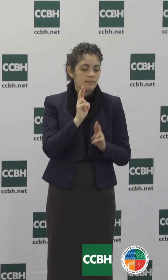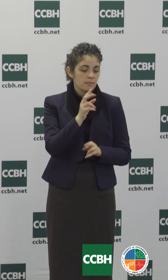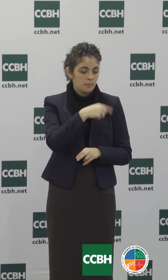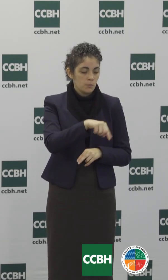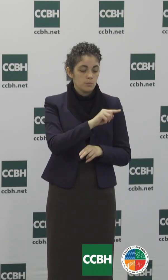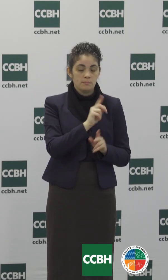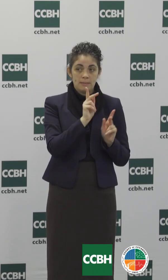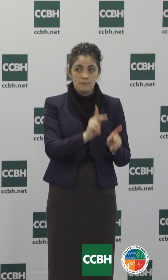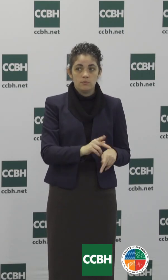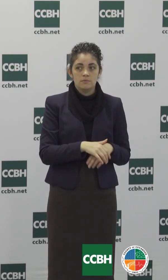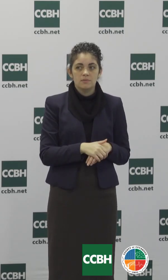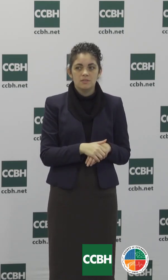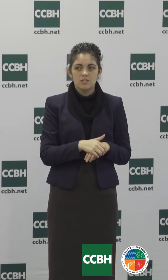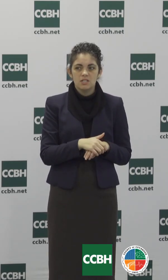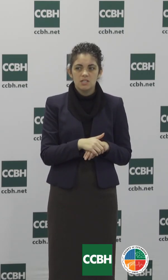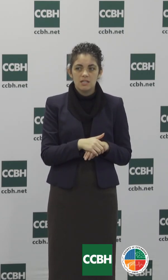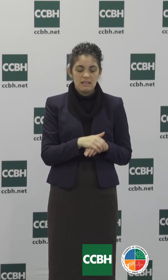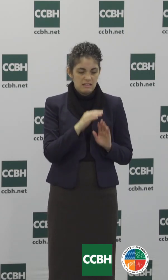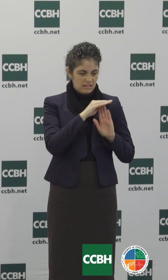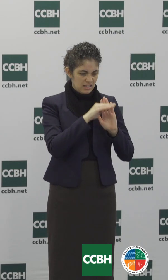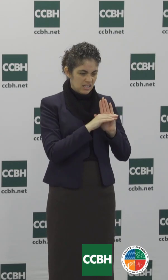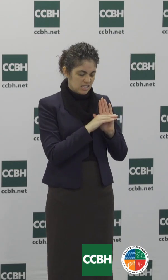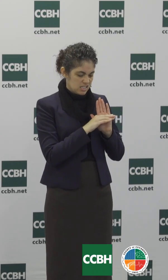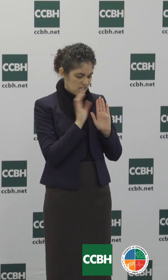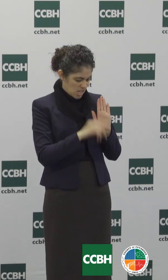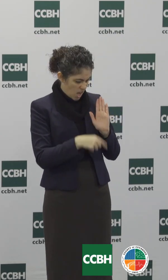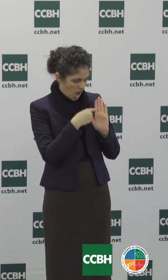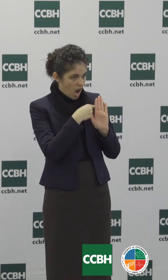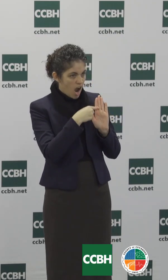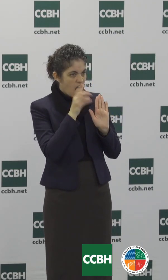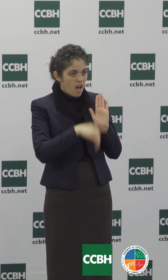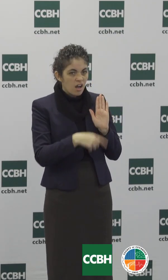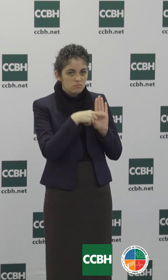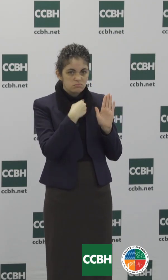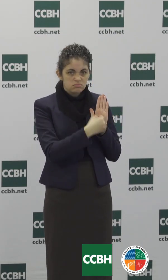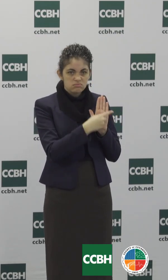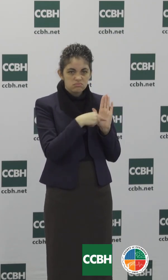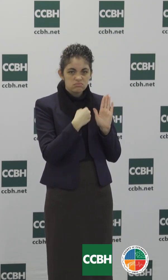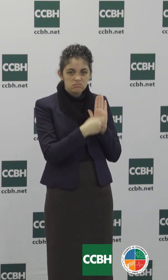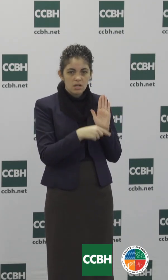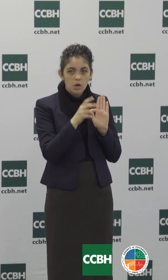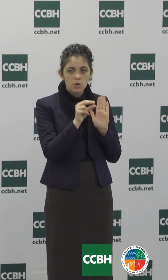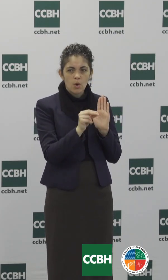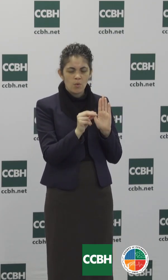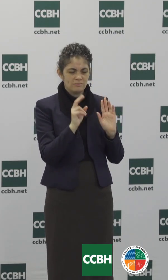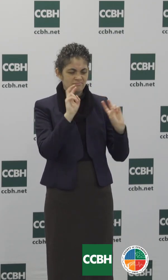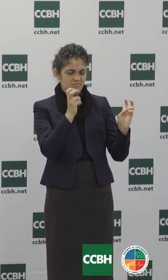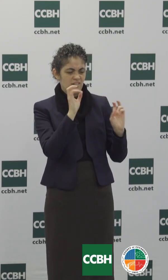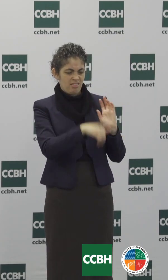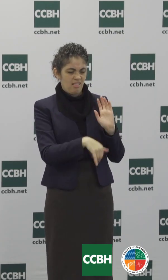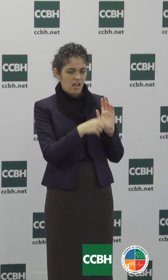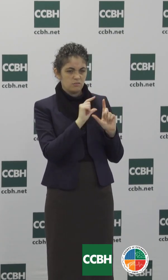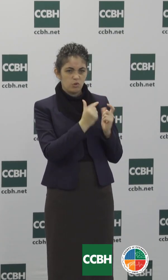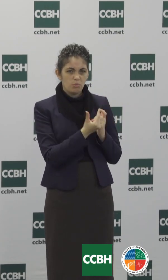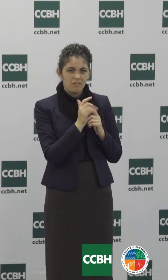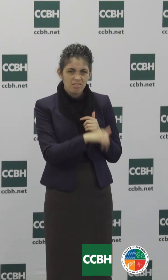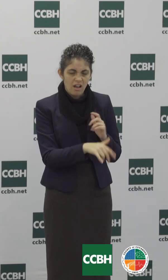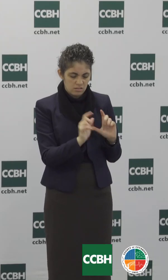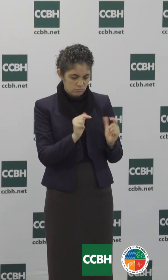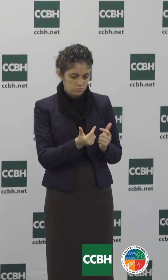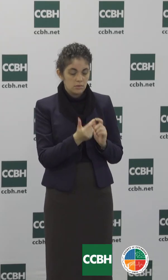So we shouldn't be treating this list like a scorecard or a tally sheet, and we should not be stigmatizing